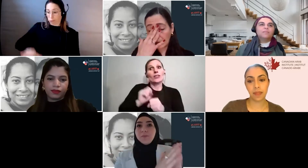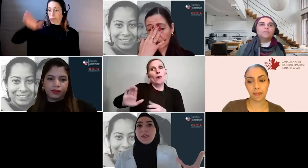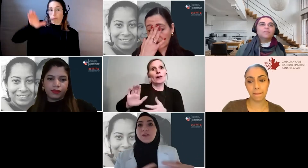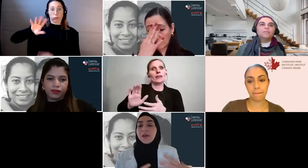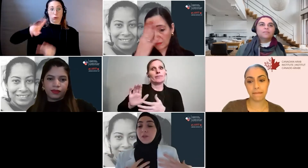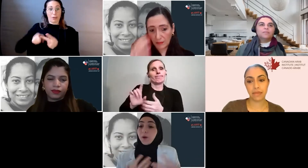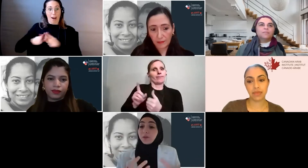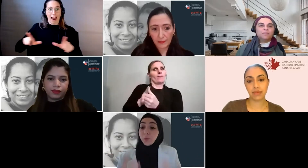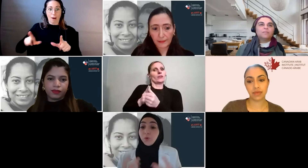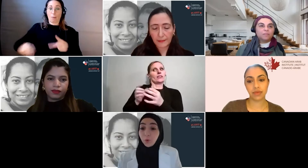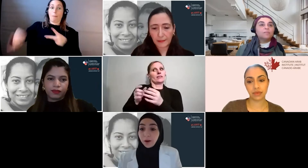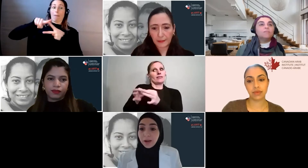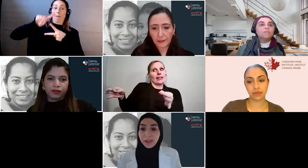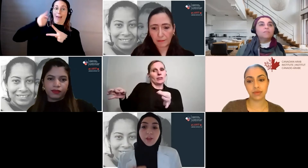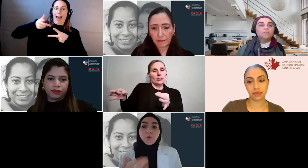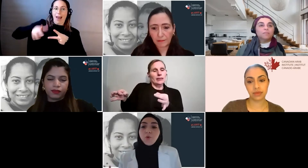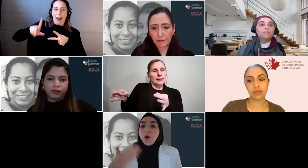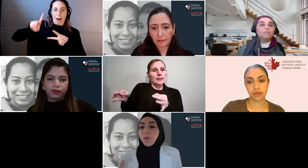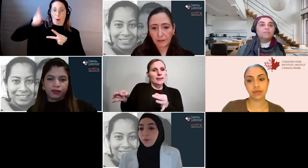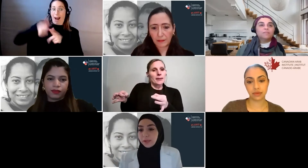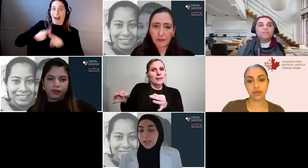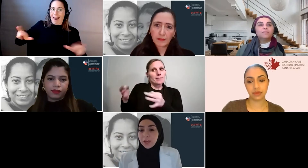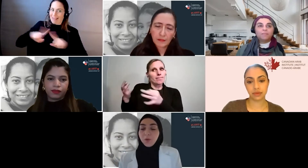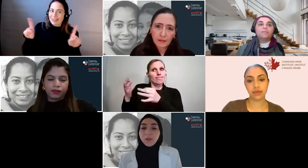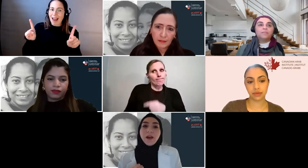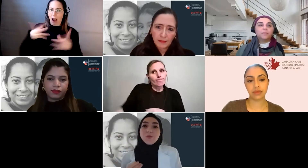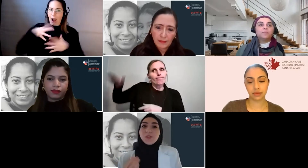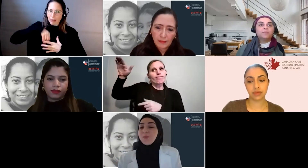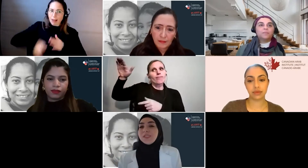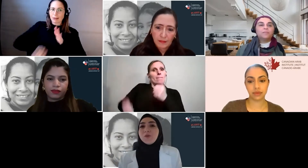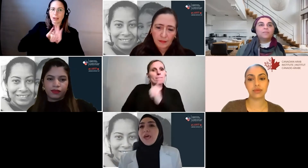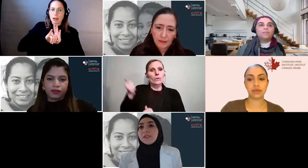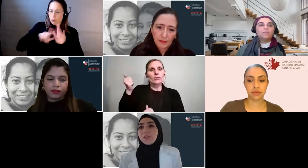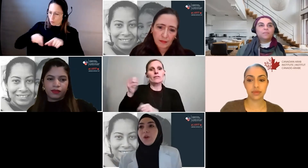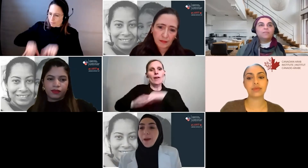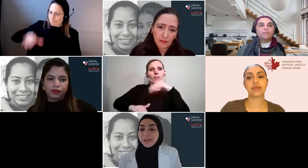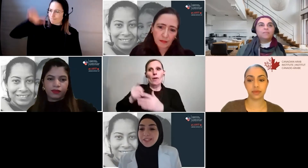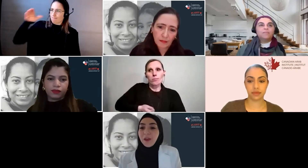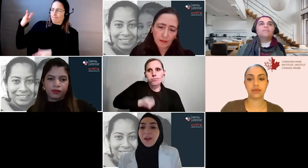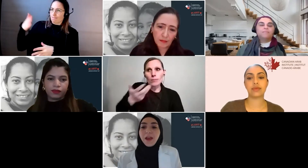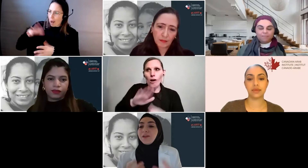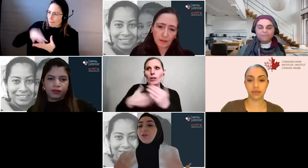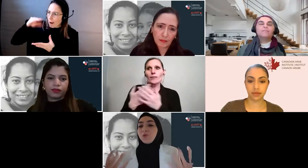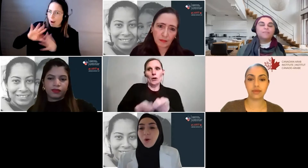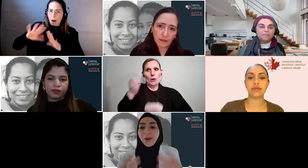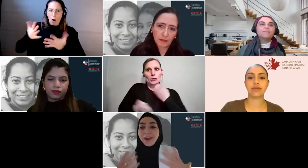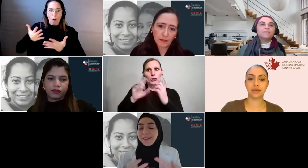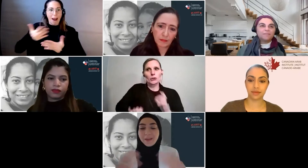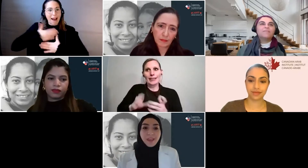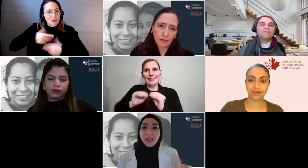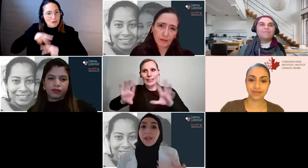different because it's part of who you are and you grew up with it. You learn how to express your sadness, your happiness, your